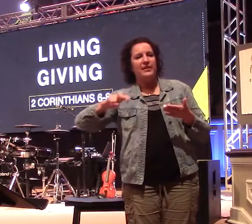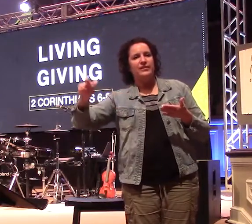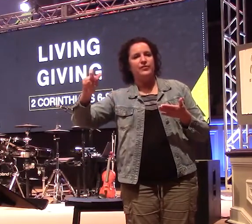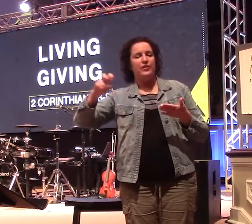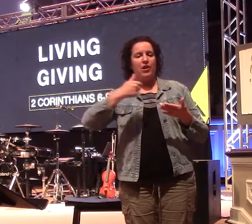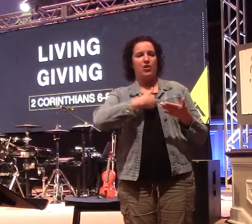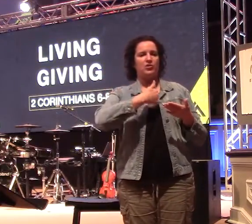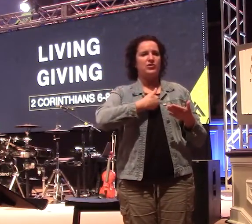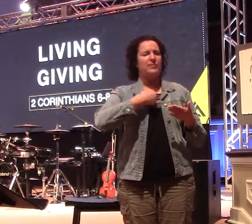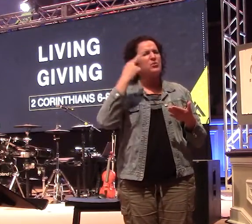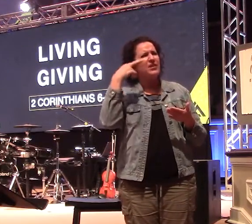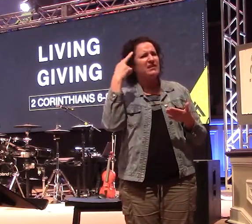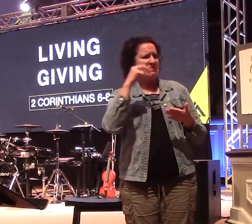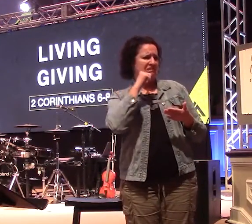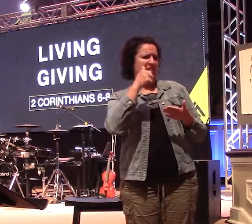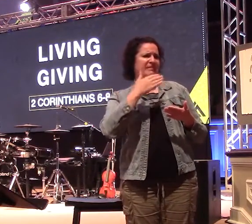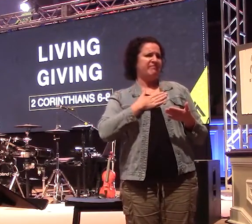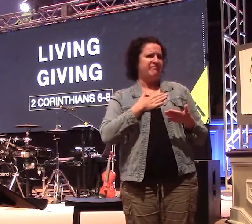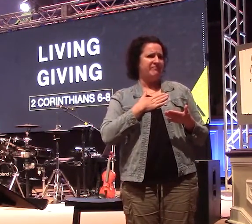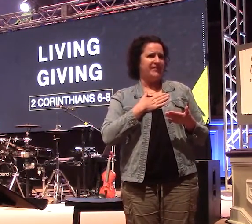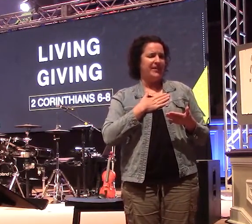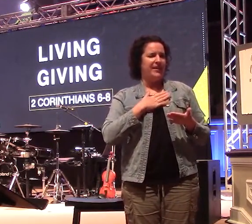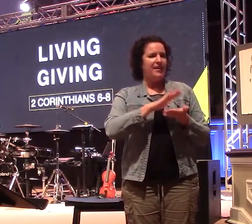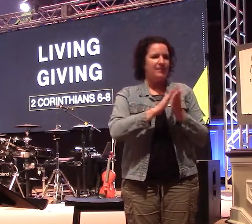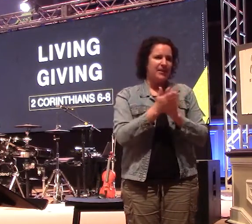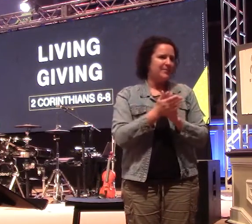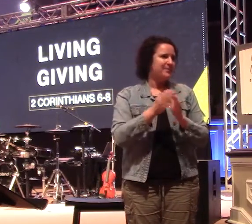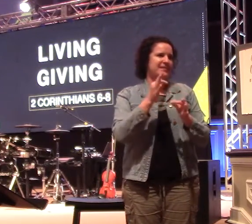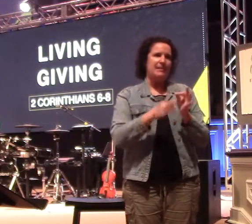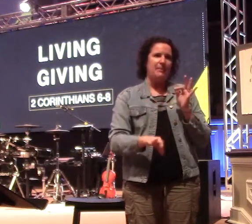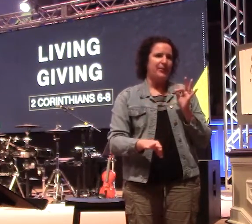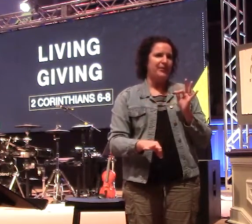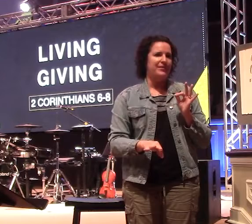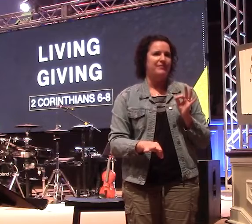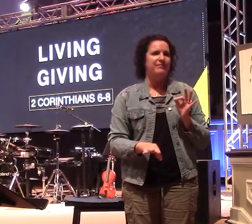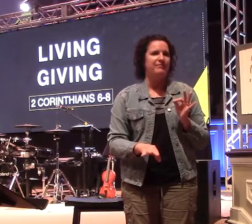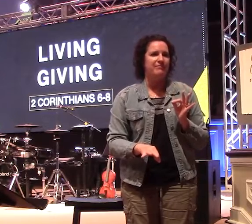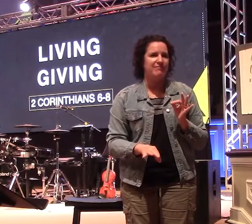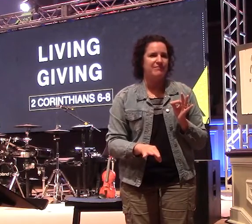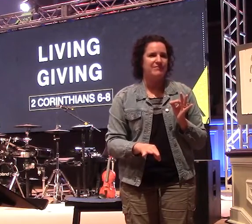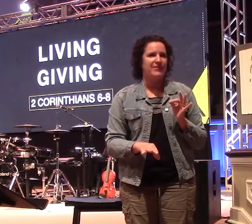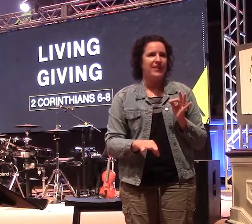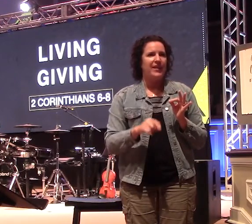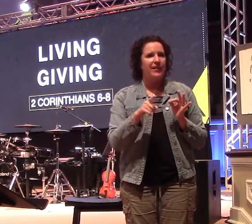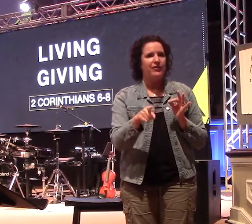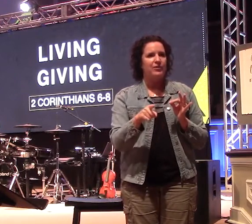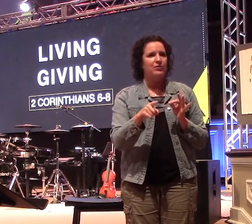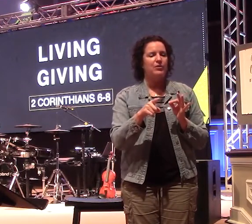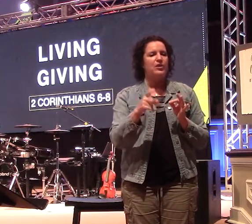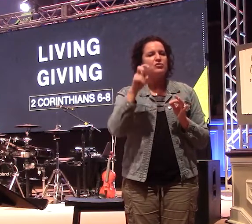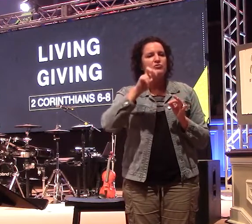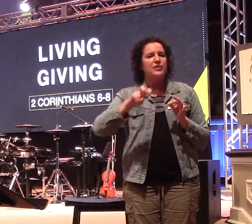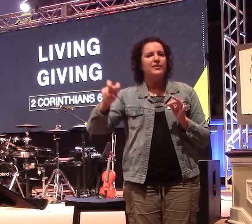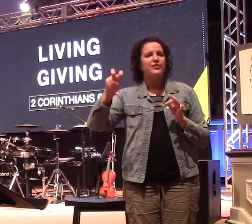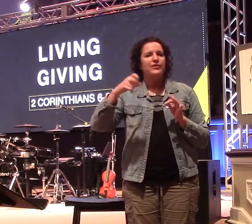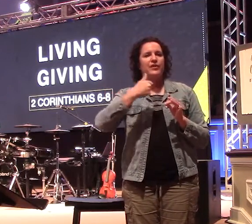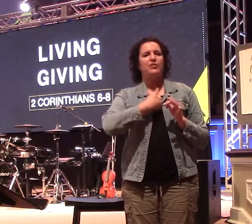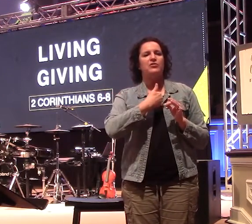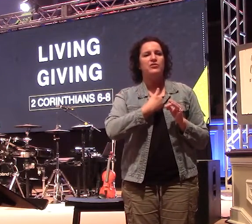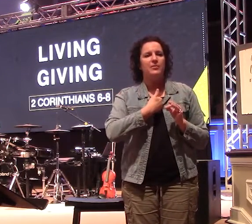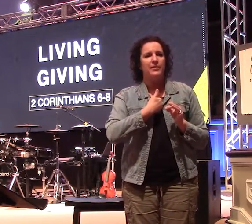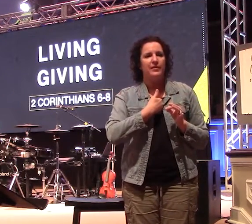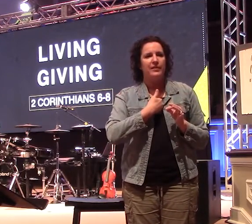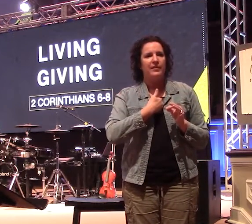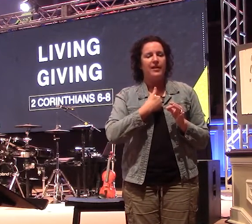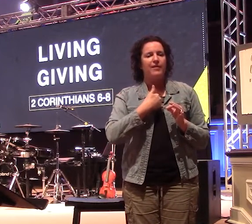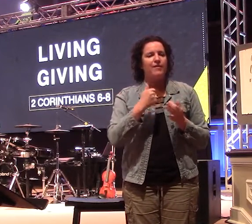and realize it's not ours, it becomes very simple. Have you ever transferred the ownership of